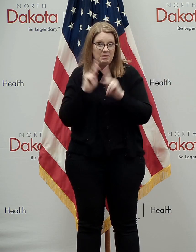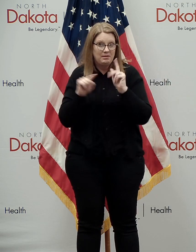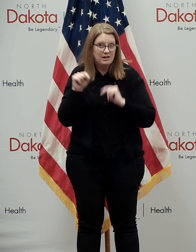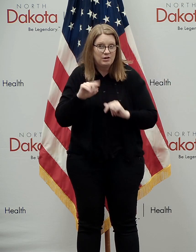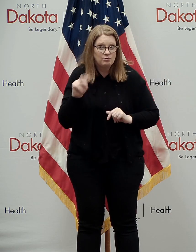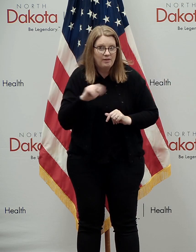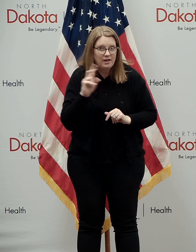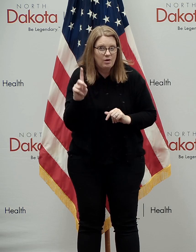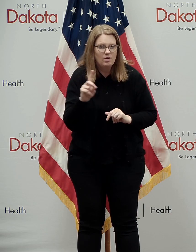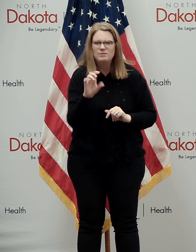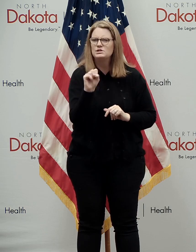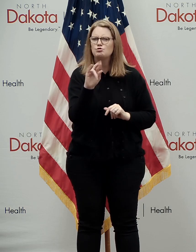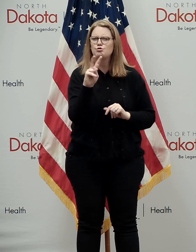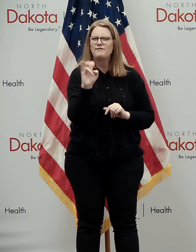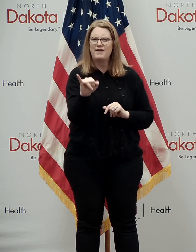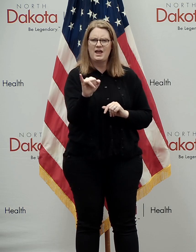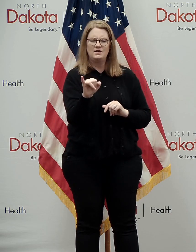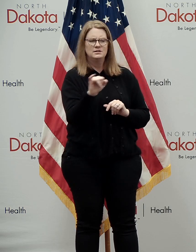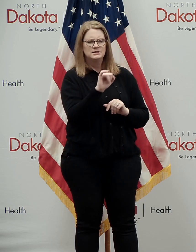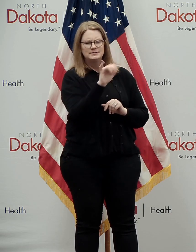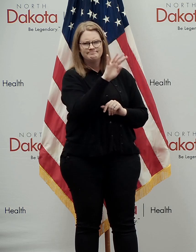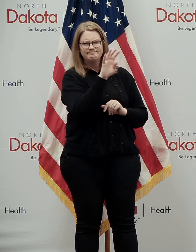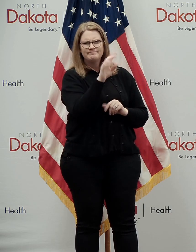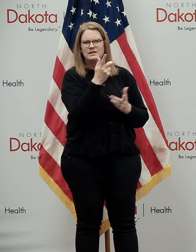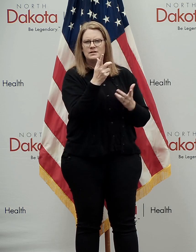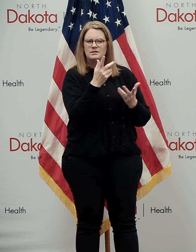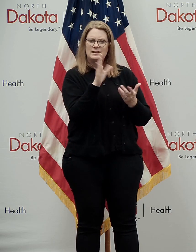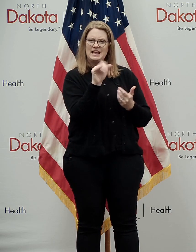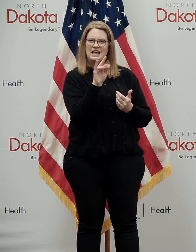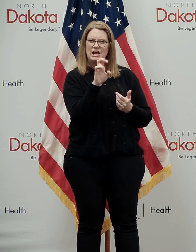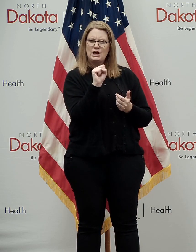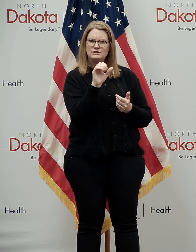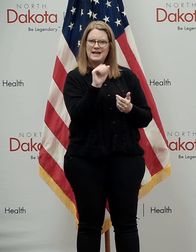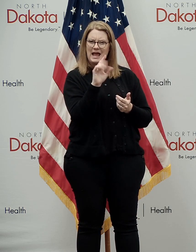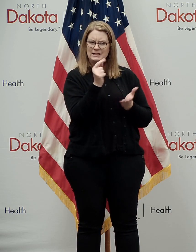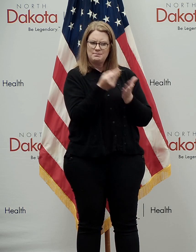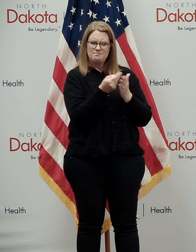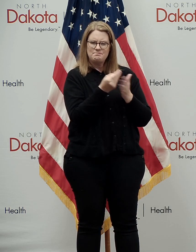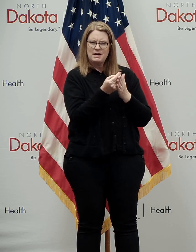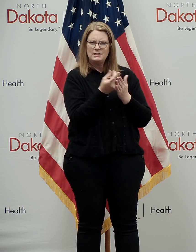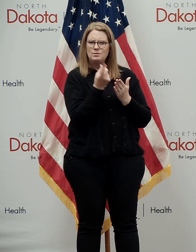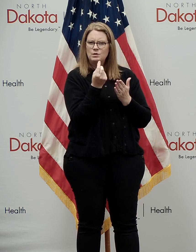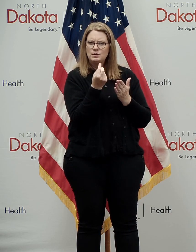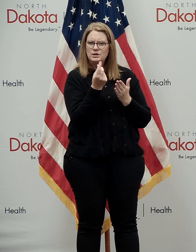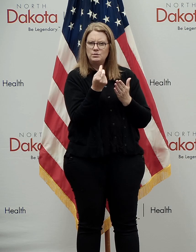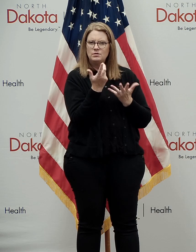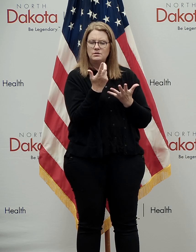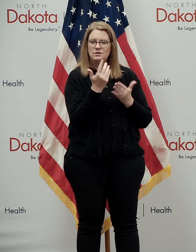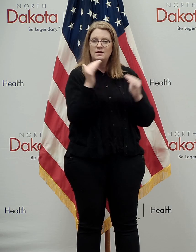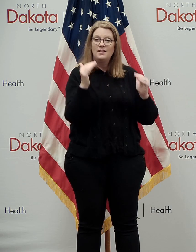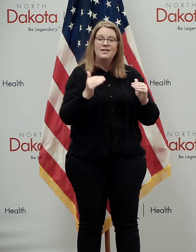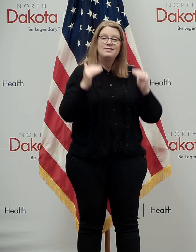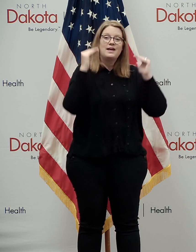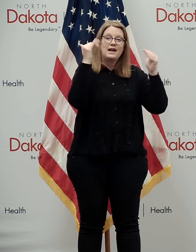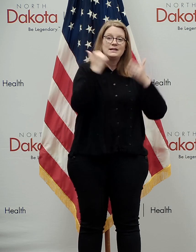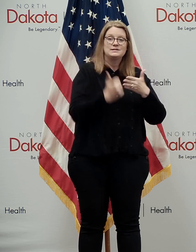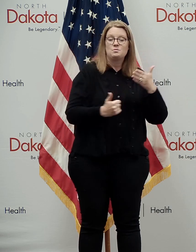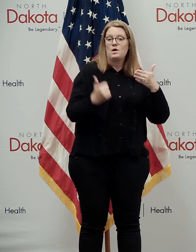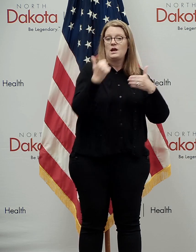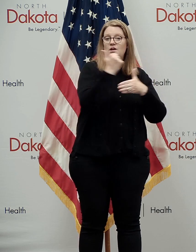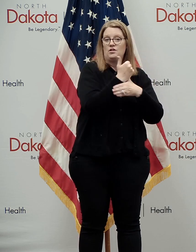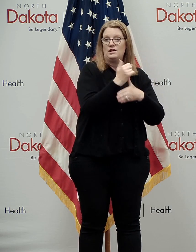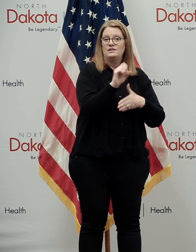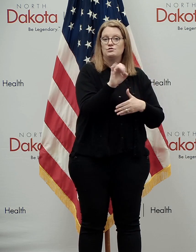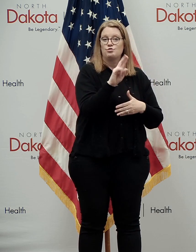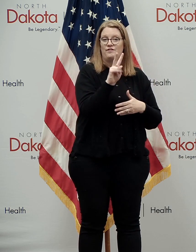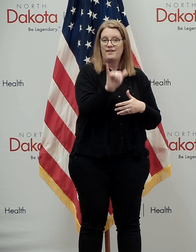Dakota on how to use our federal CARES Act money for education, the highest priority in that